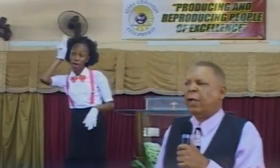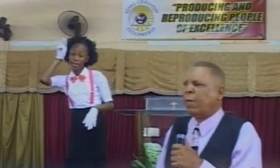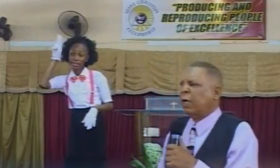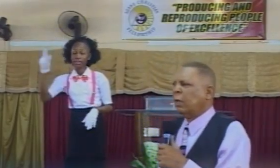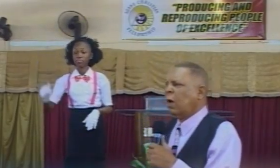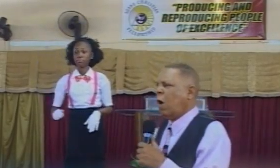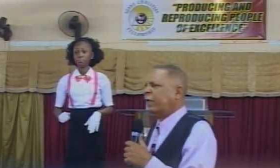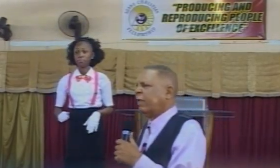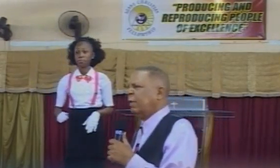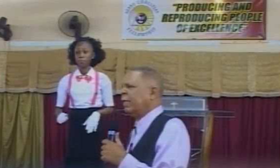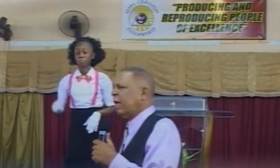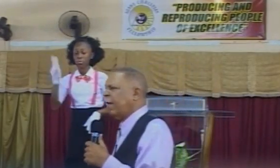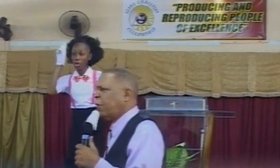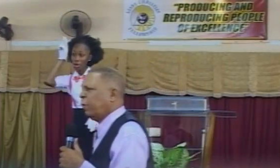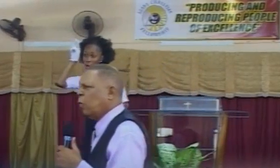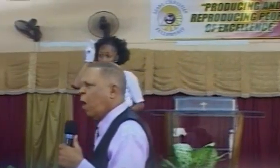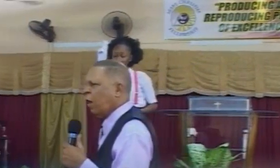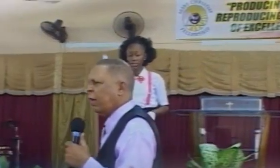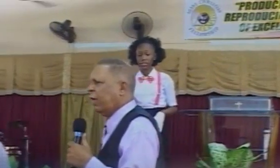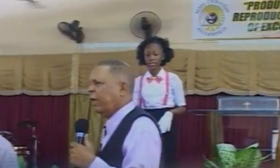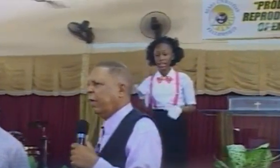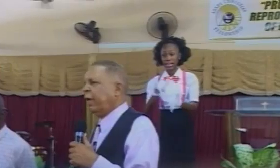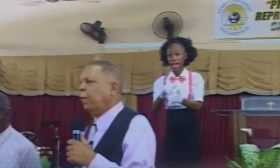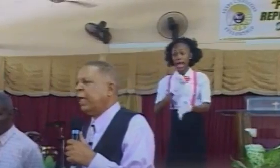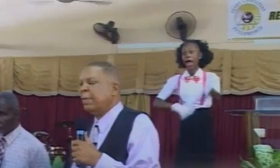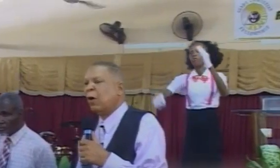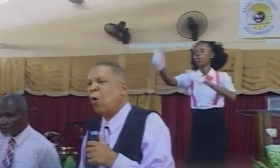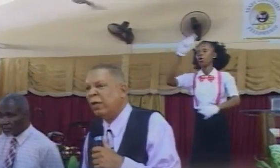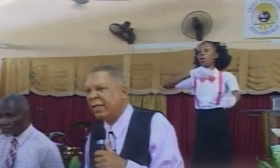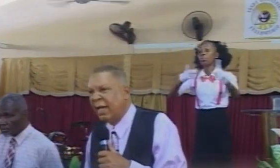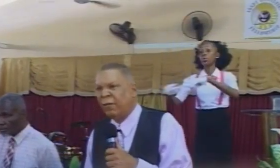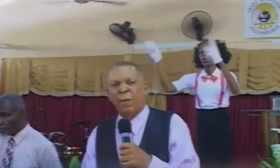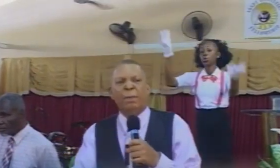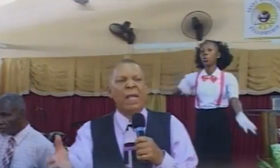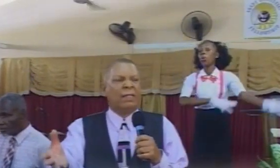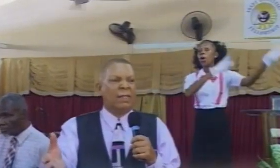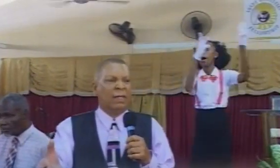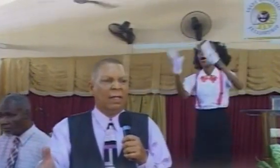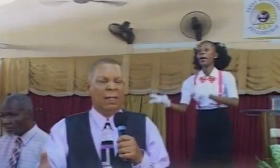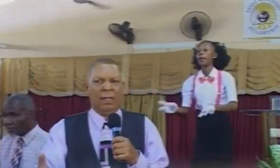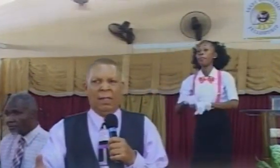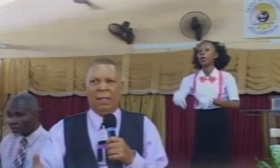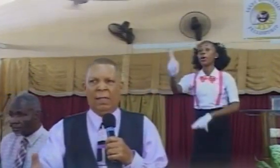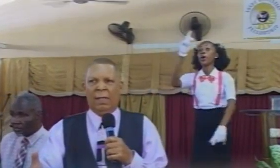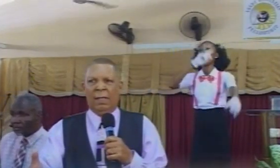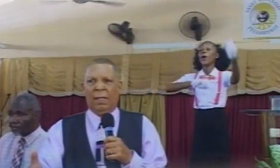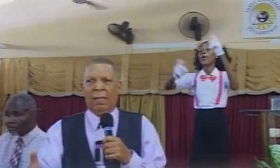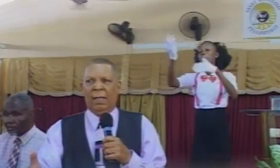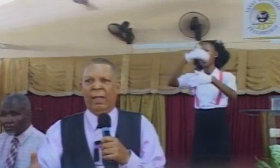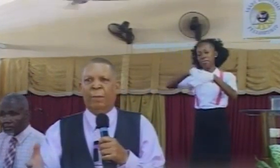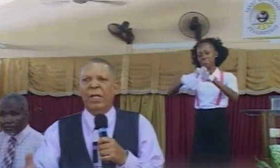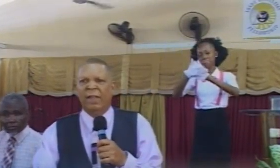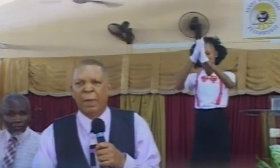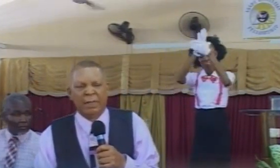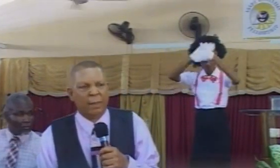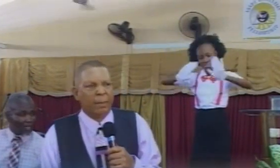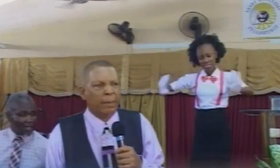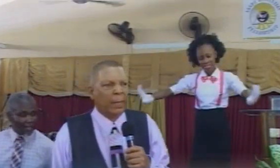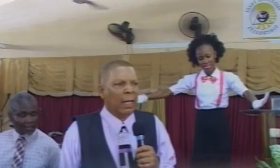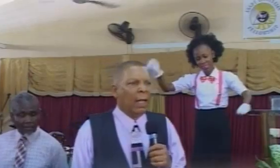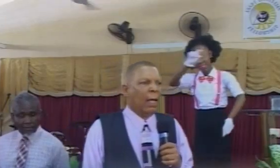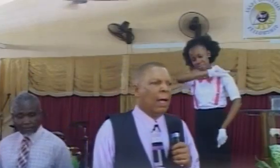Had he come on a horse, he'd have been saying, I have come to war. But he came on a colt, saying, I have come in peace. The Prince of